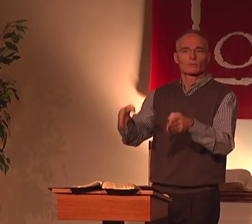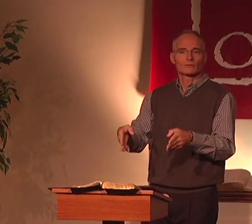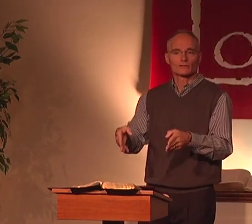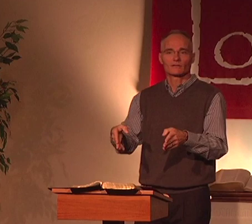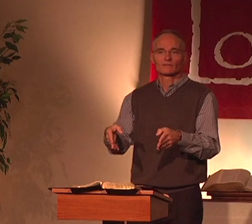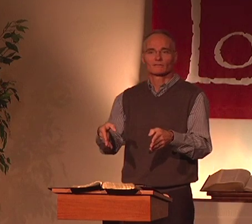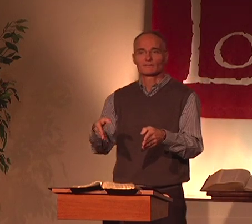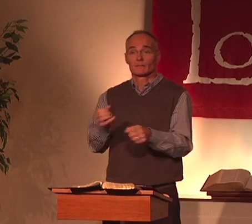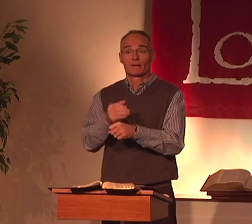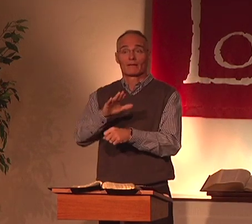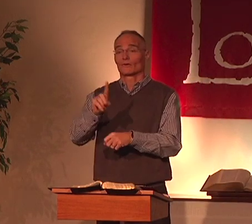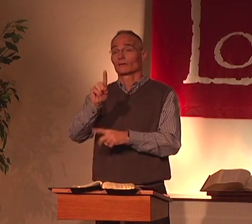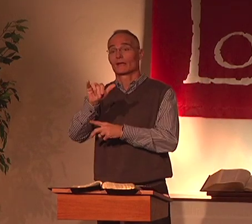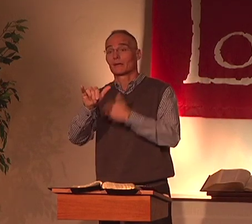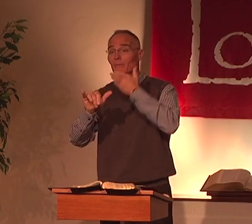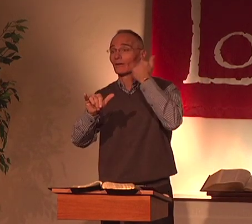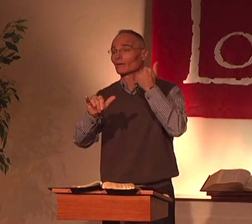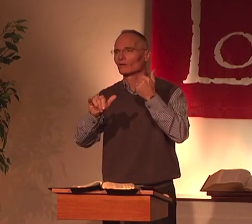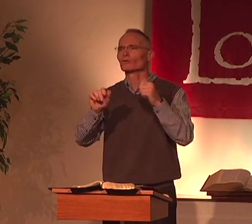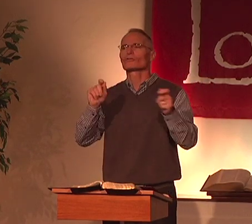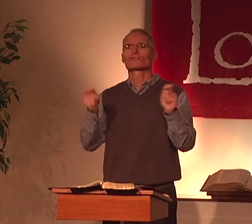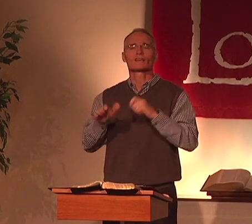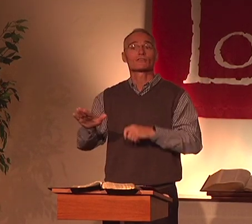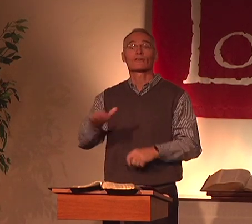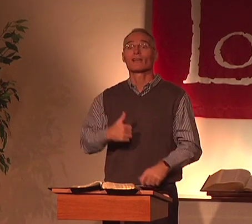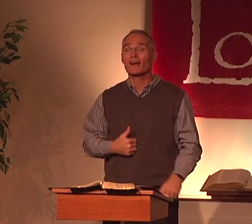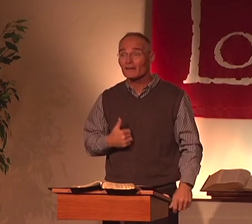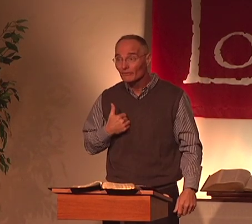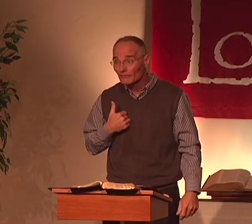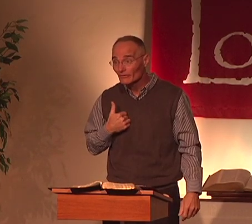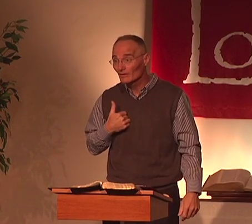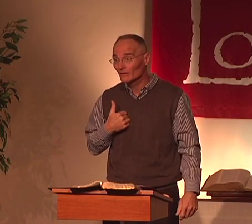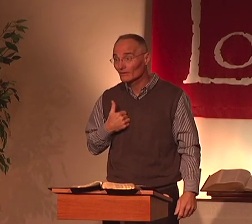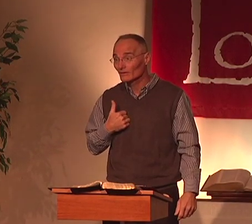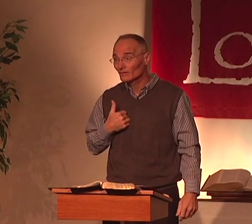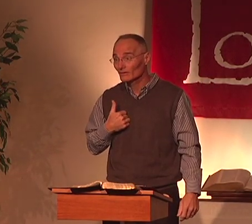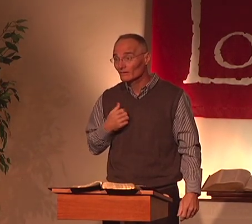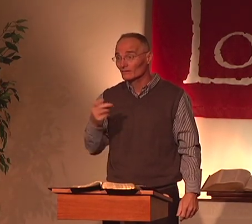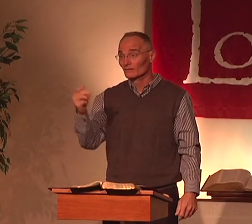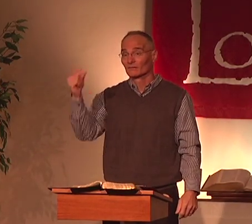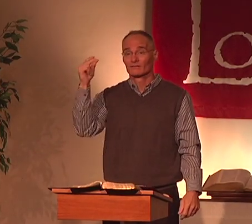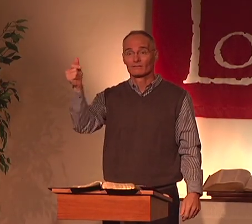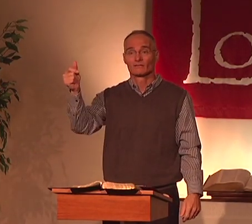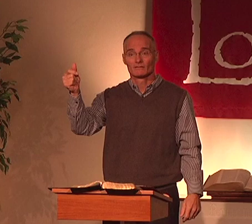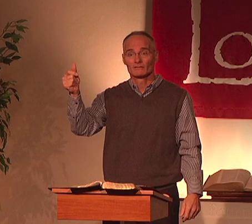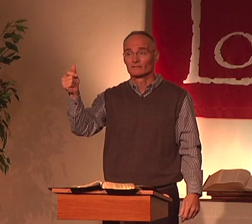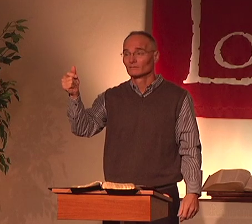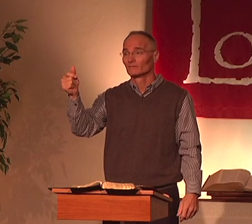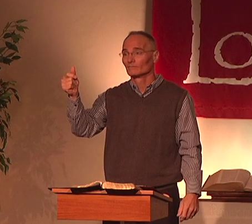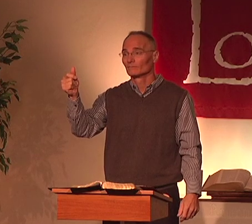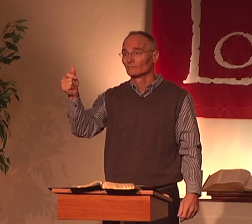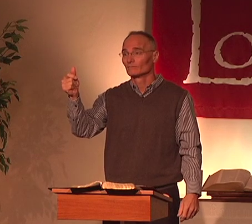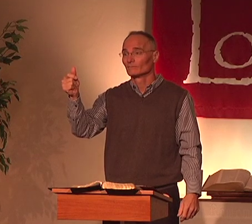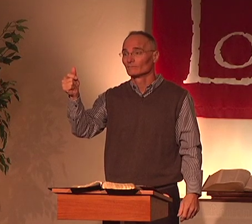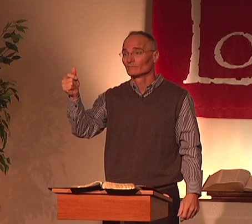Changes A person It makes Their day Better It can Change Their life Actually Just like That